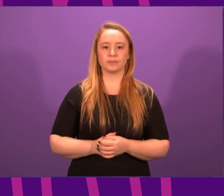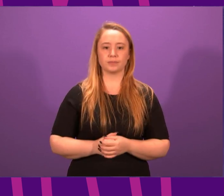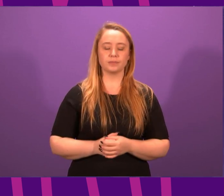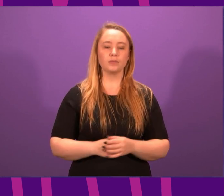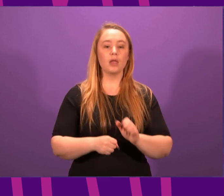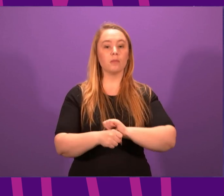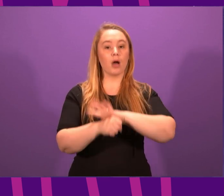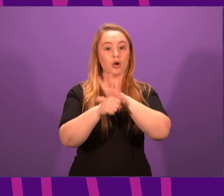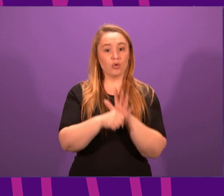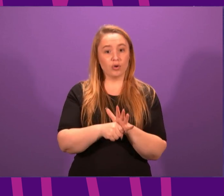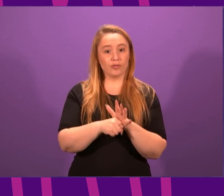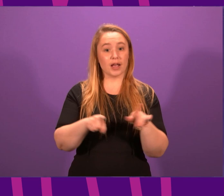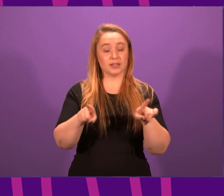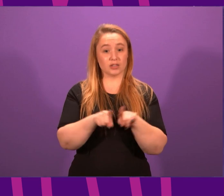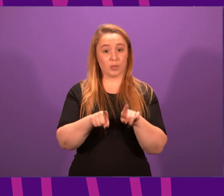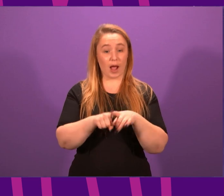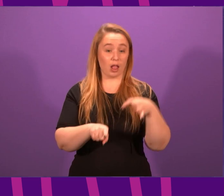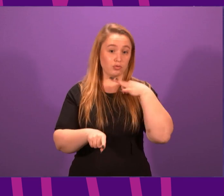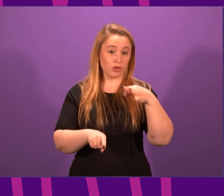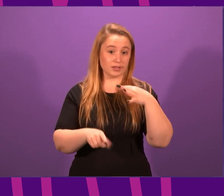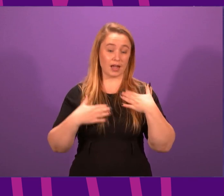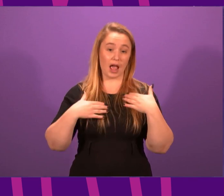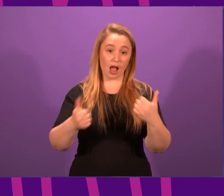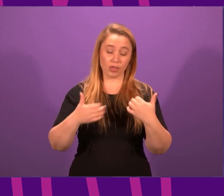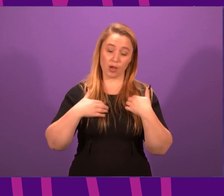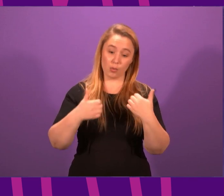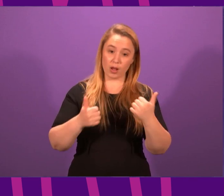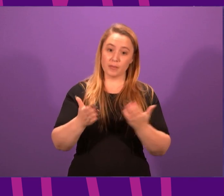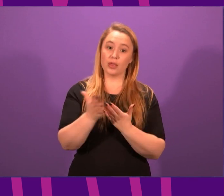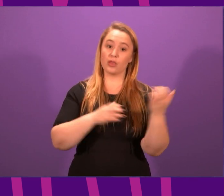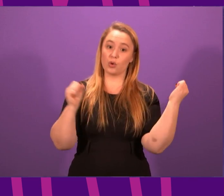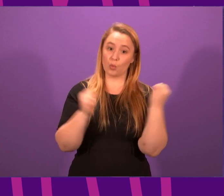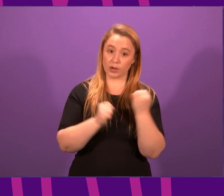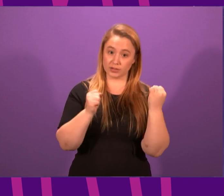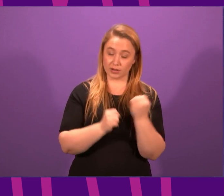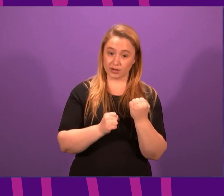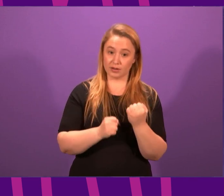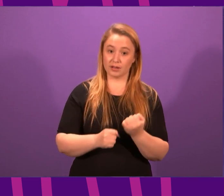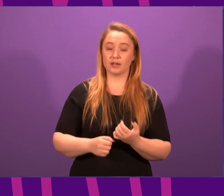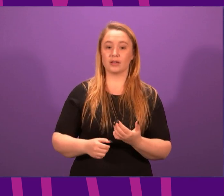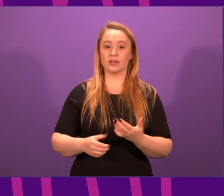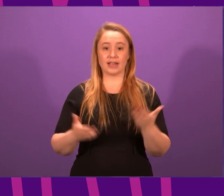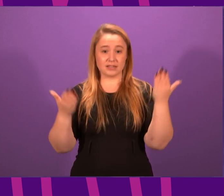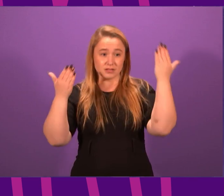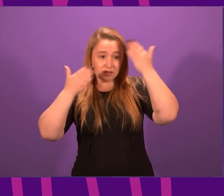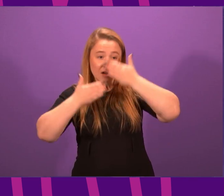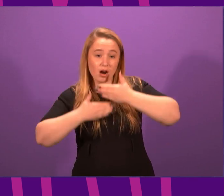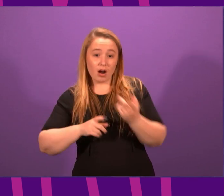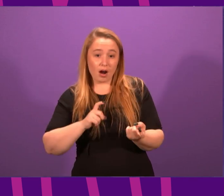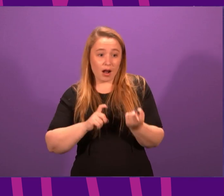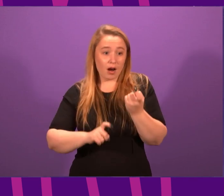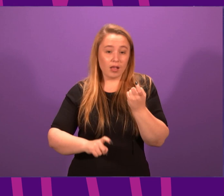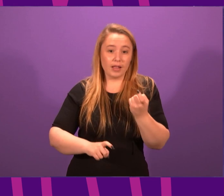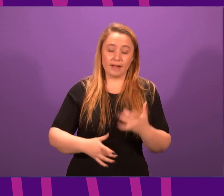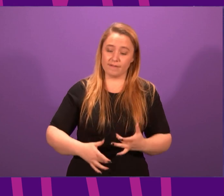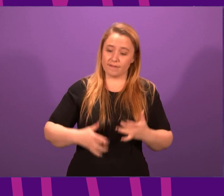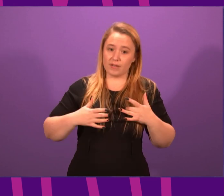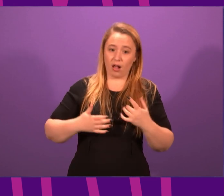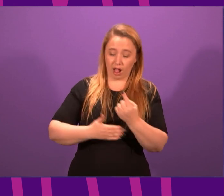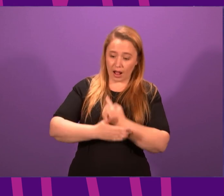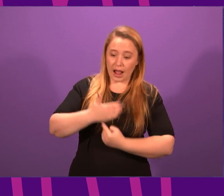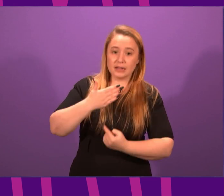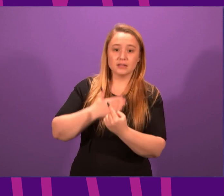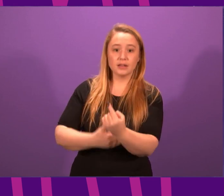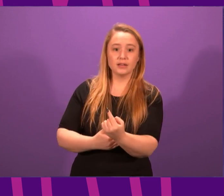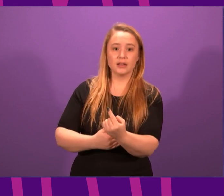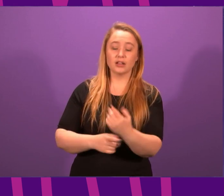that COVID-19 is not the only risk to health and well-being this winter. As the nights draw in, we face a wave of loneliness and isolation. I've been